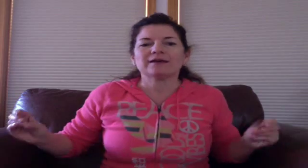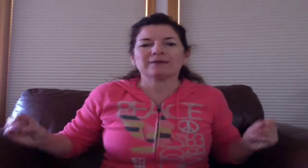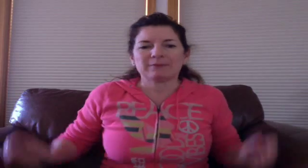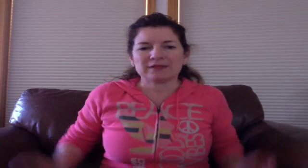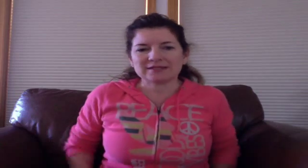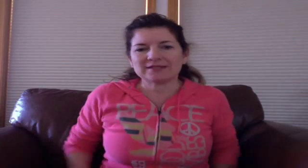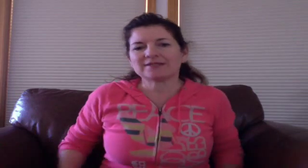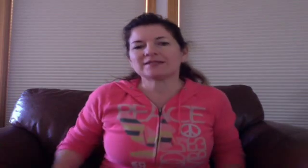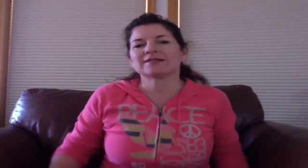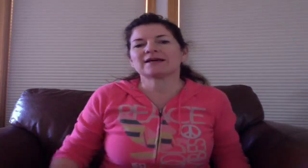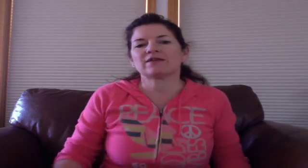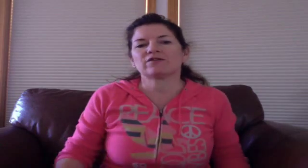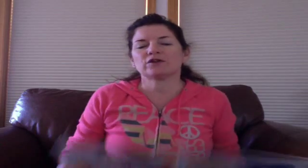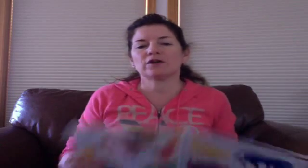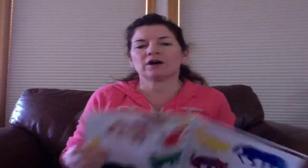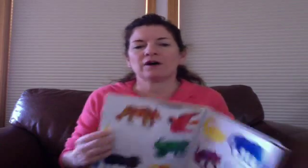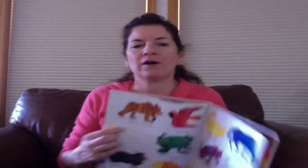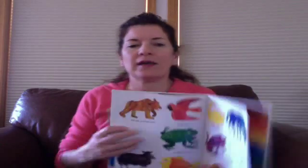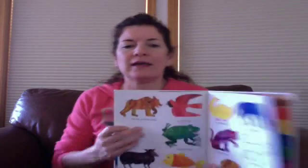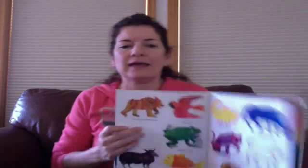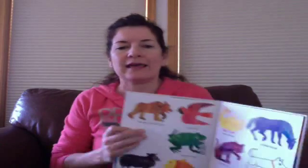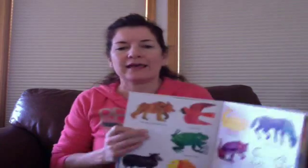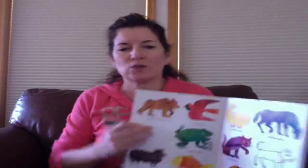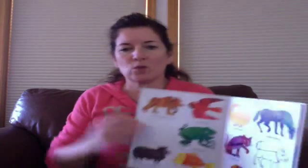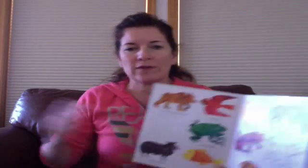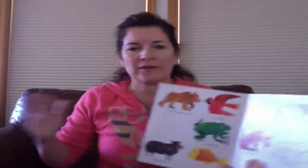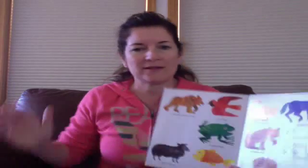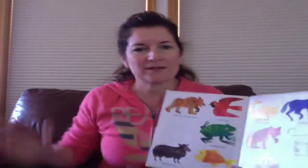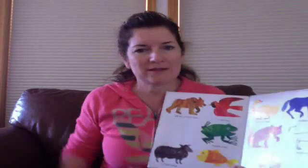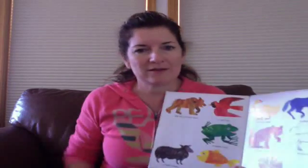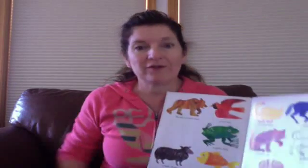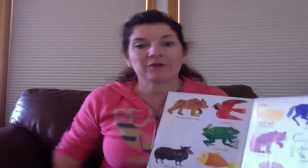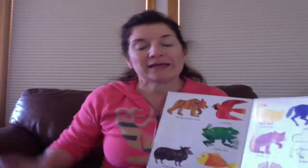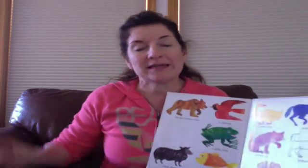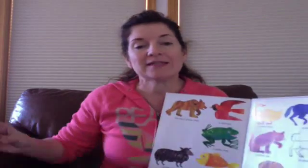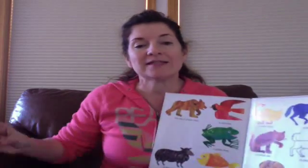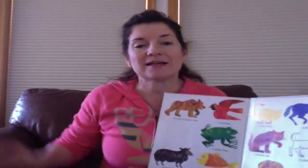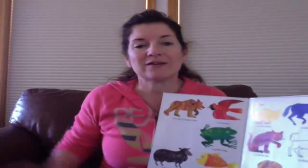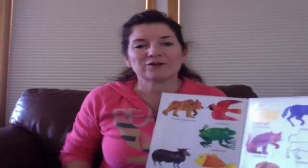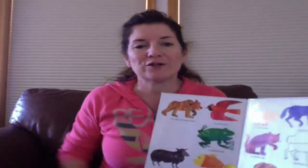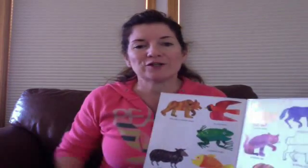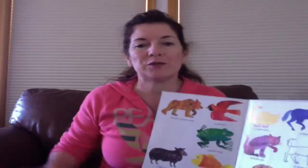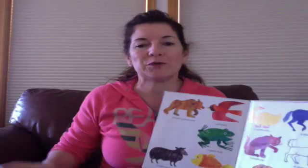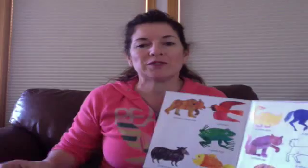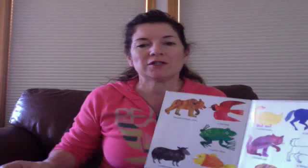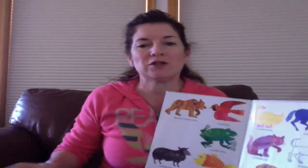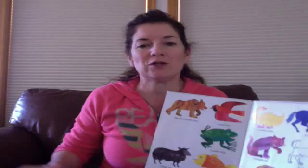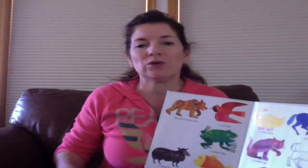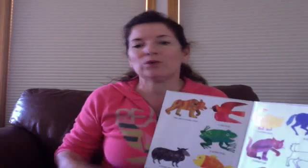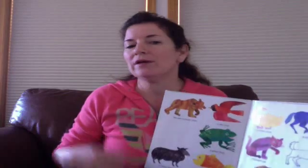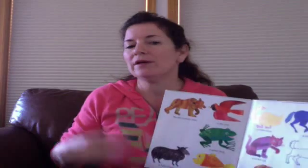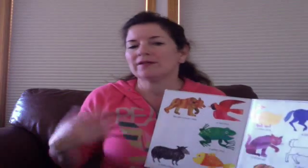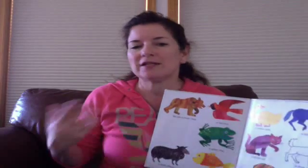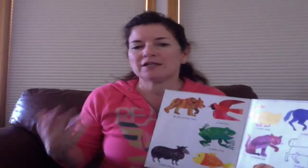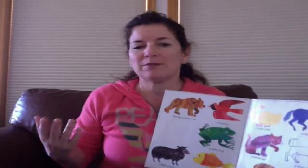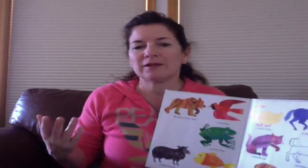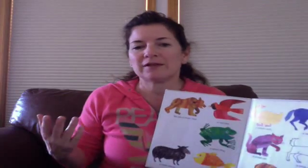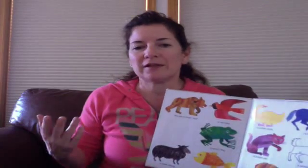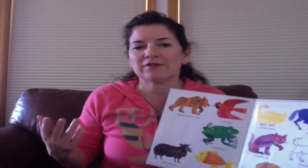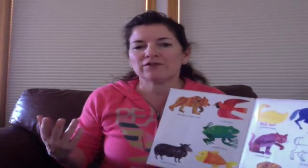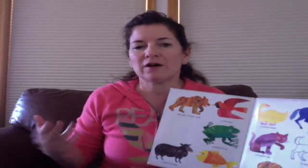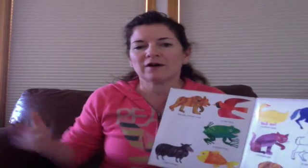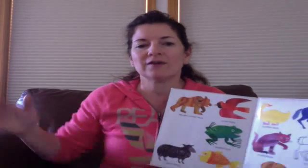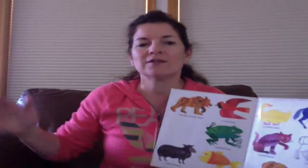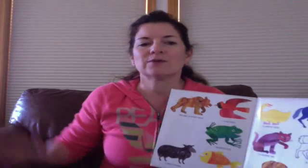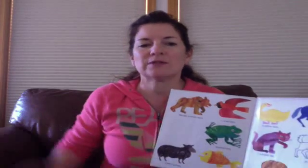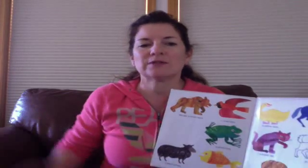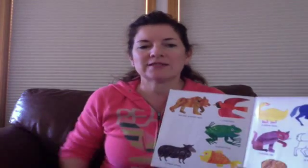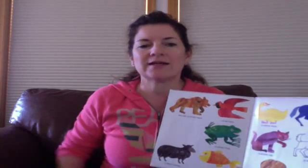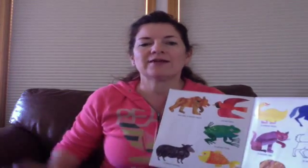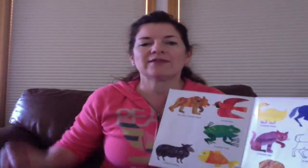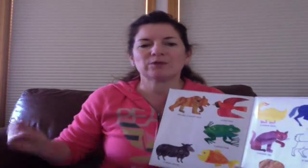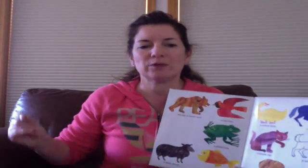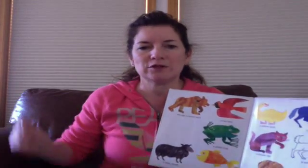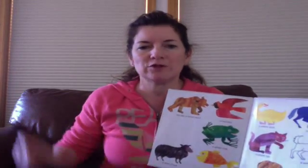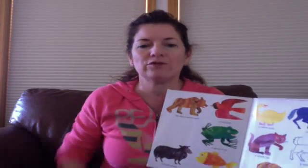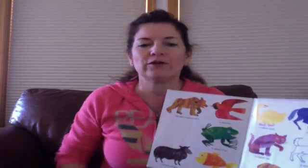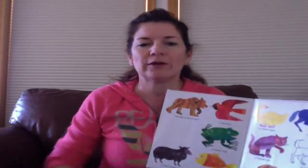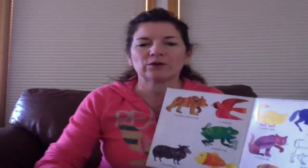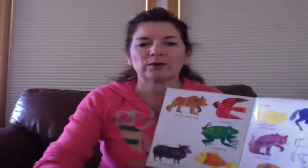but this is the sign for dog. It's one that's a very easy sign for children to do. They typically love dogs, so it's a sign they will do very